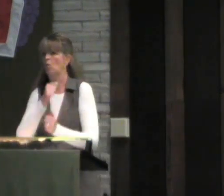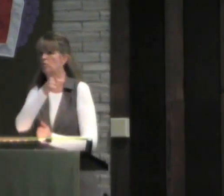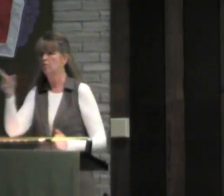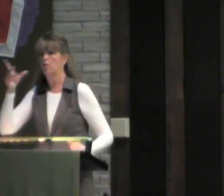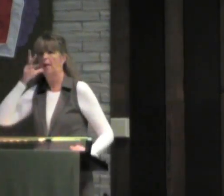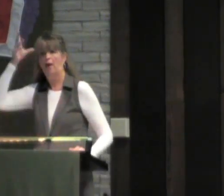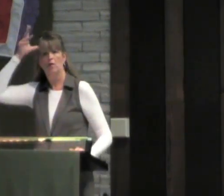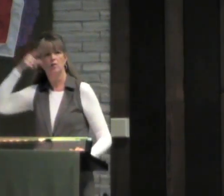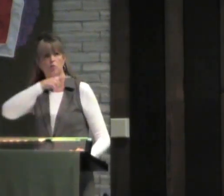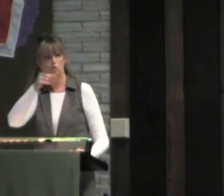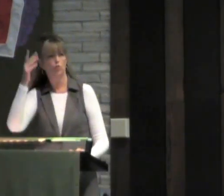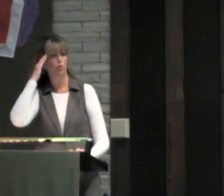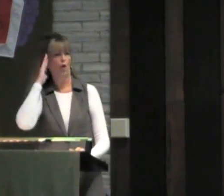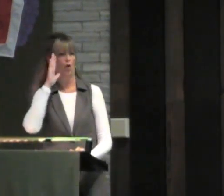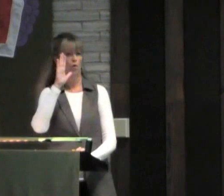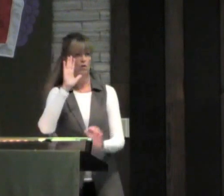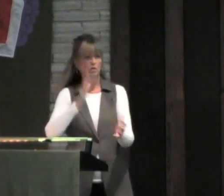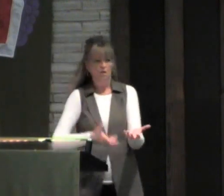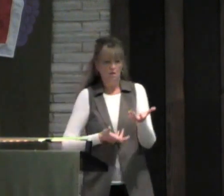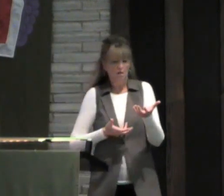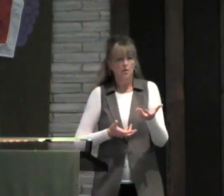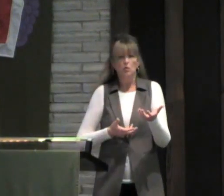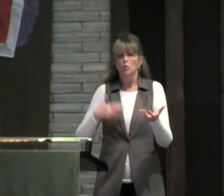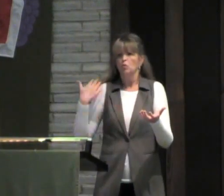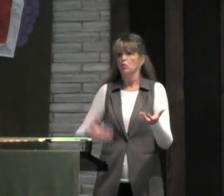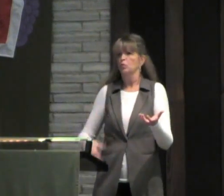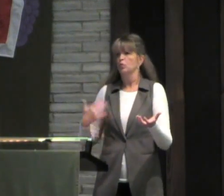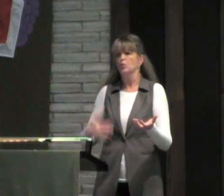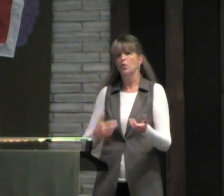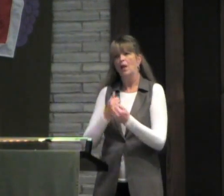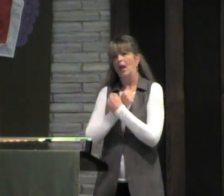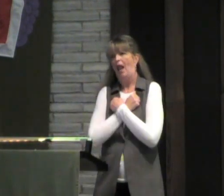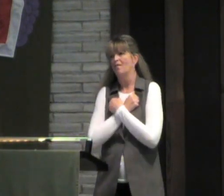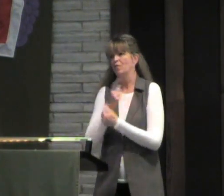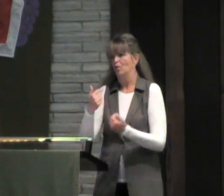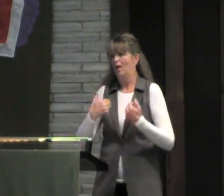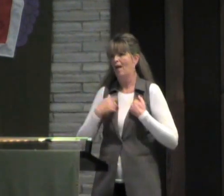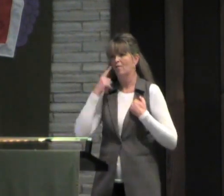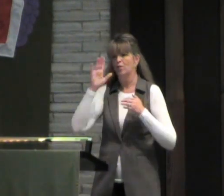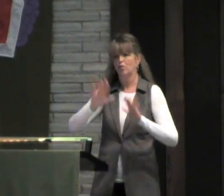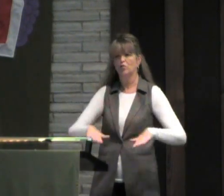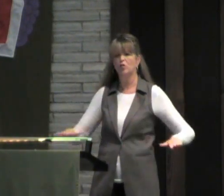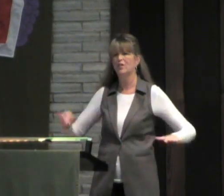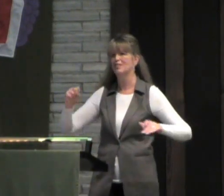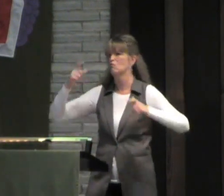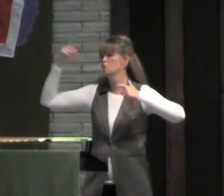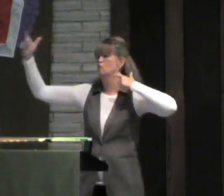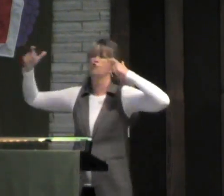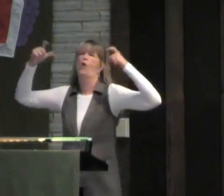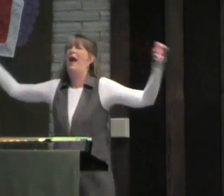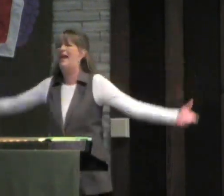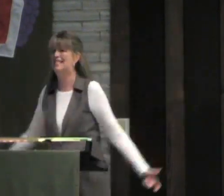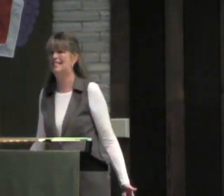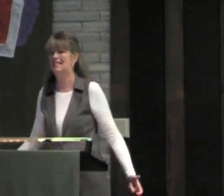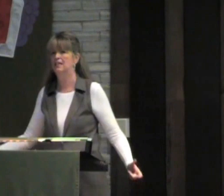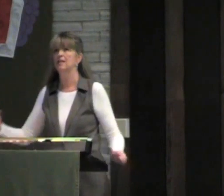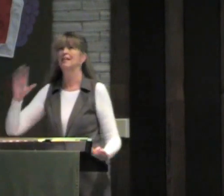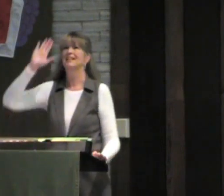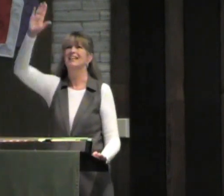loves you. Most of you are parents, right? So you understand that love that you have for your children. It's